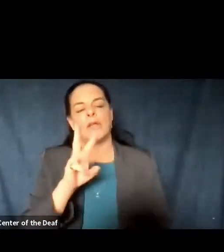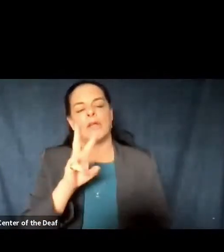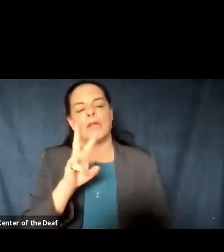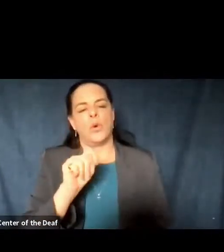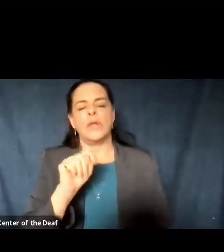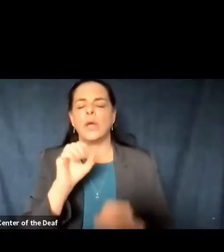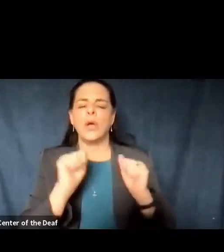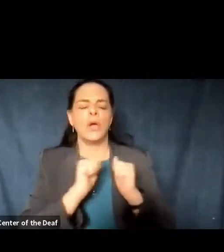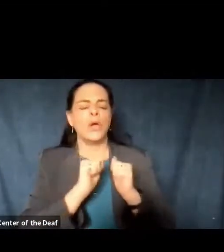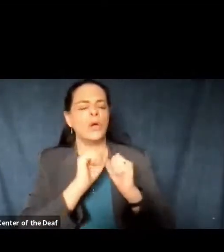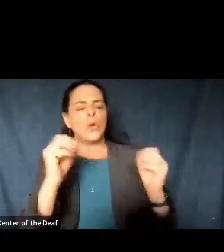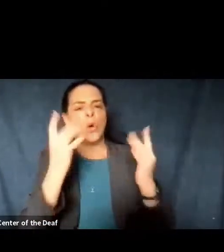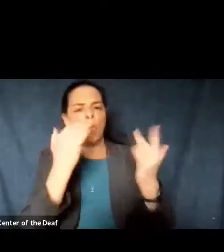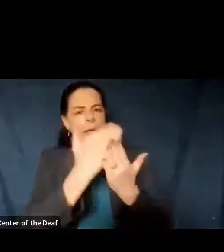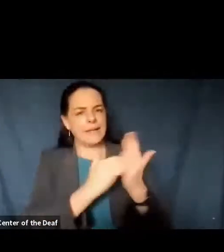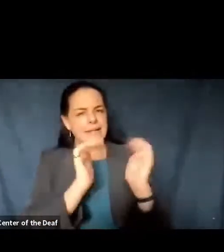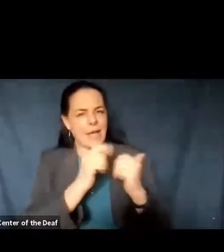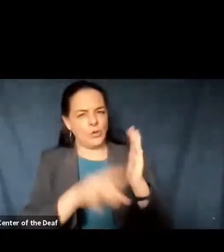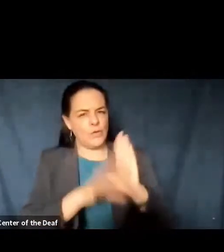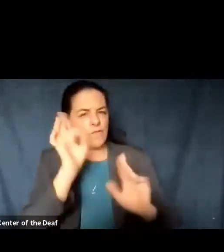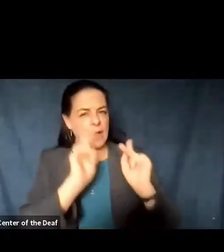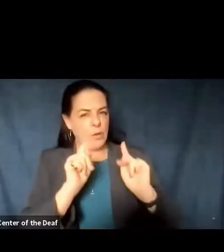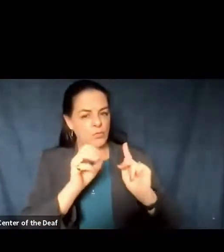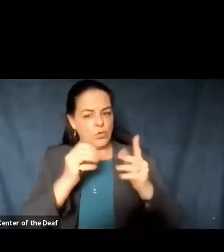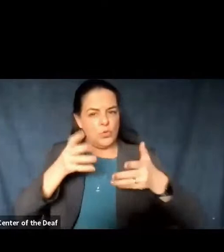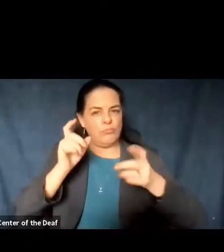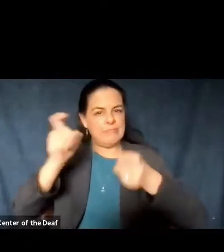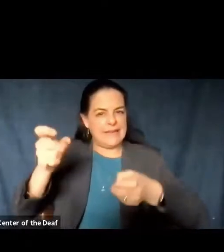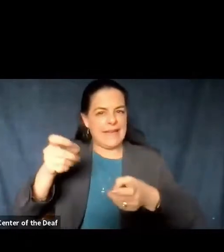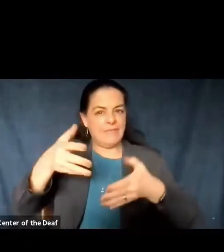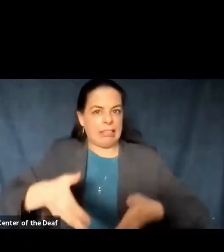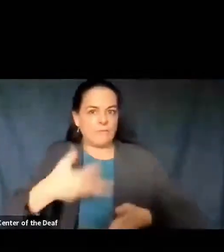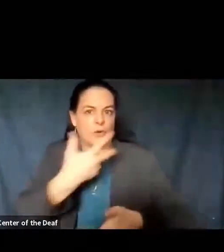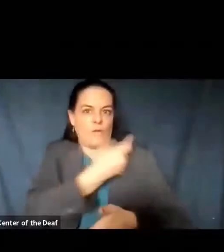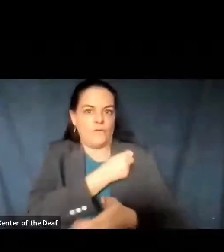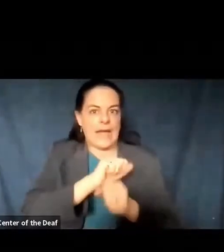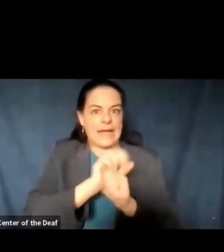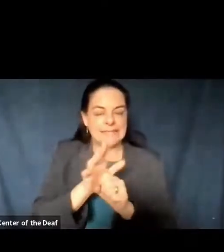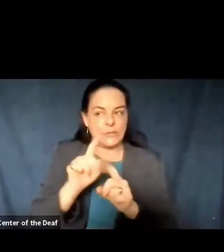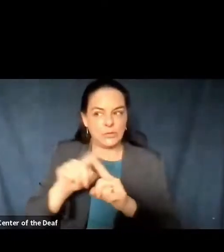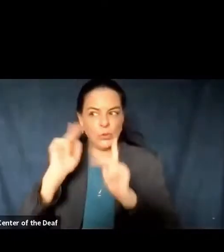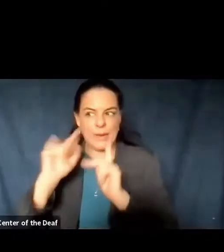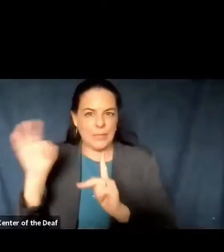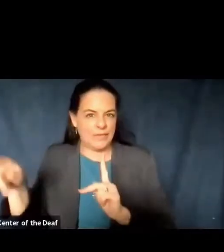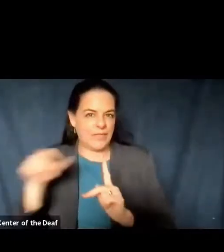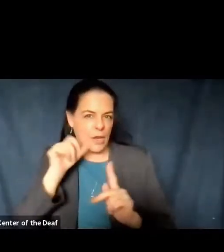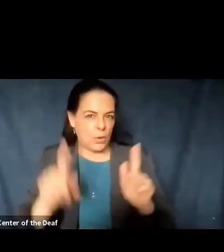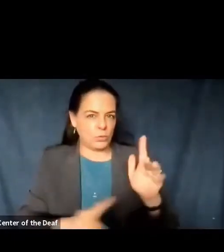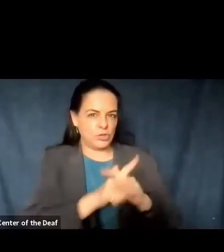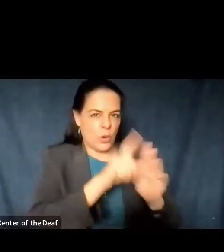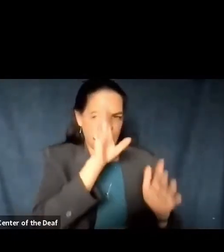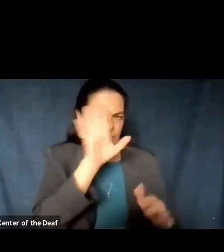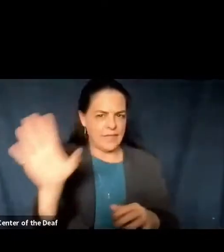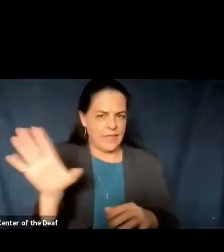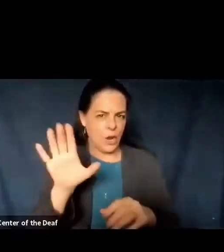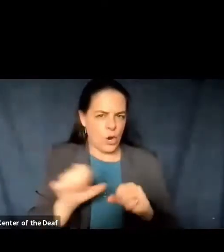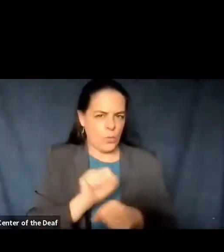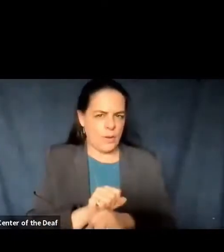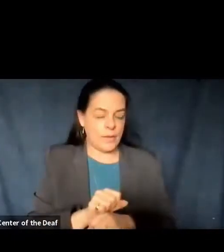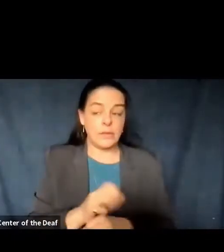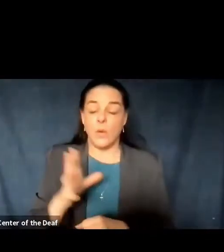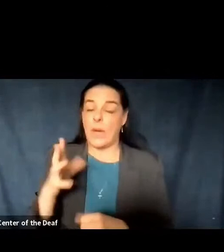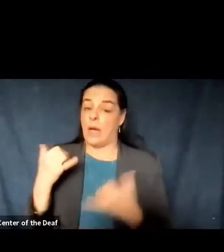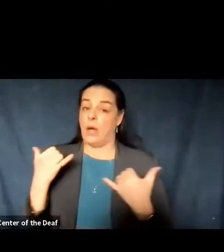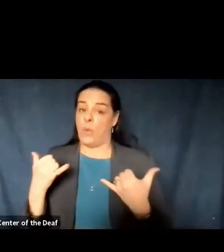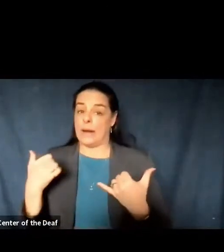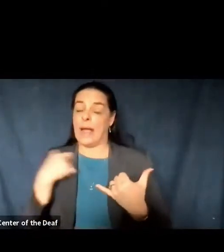with no waiting list, how do you find individuals to give leftover vaccine to people if people don't show up to appointments? Well, at this point, we still have